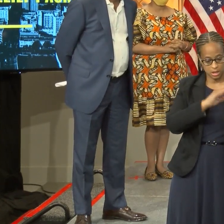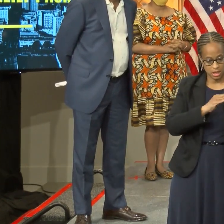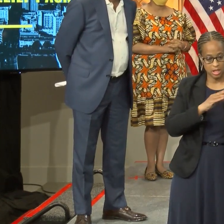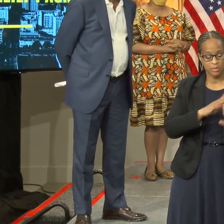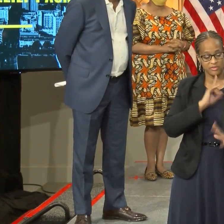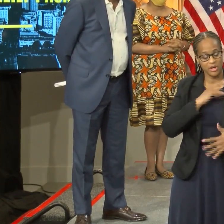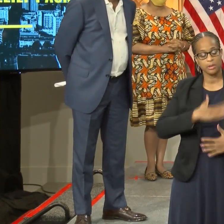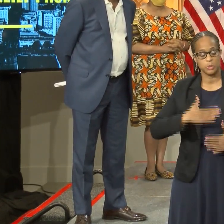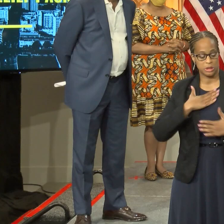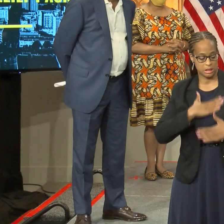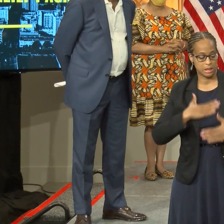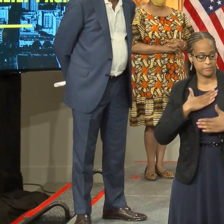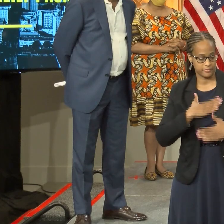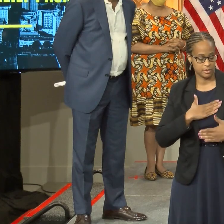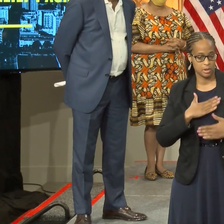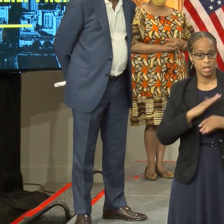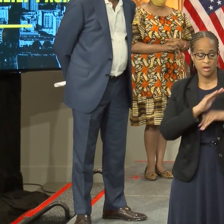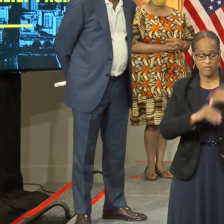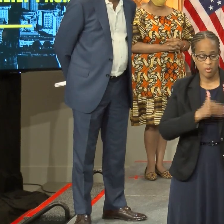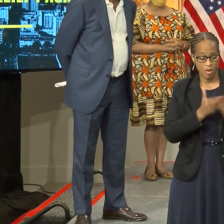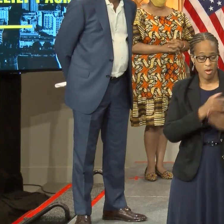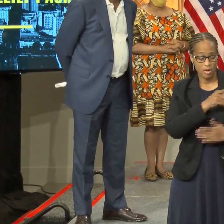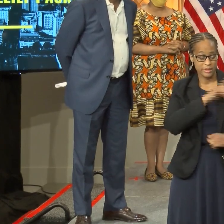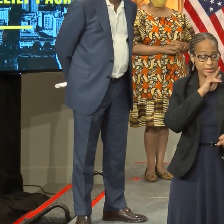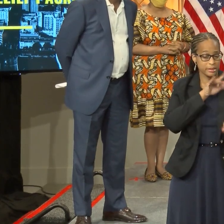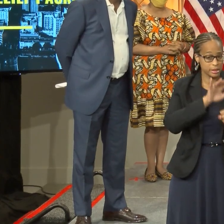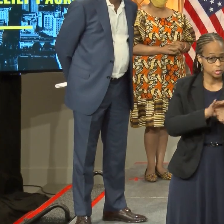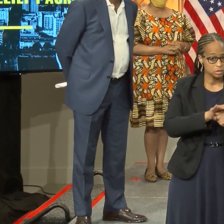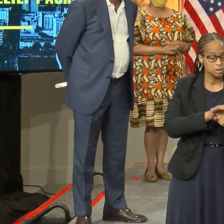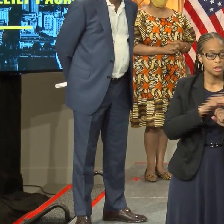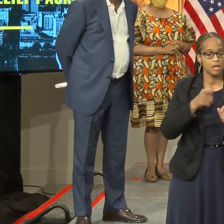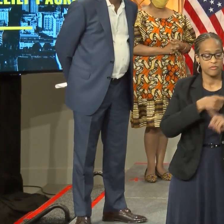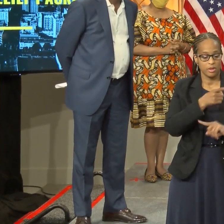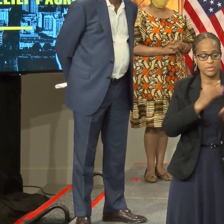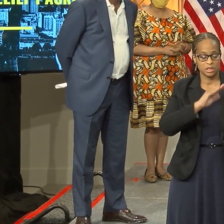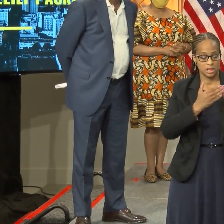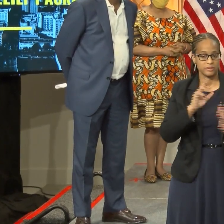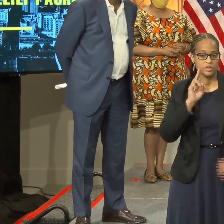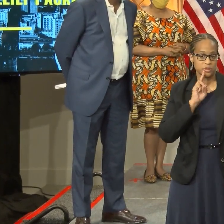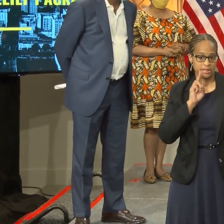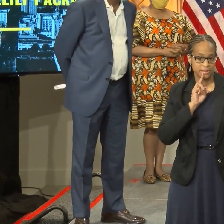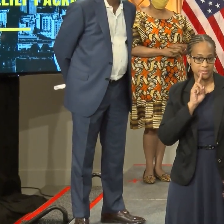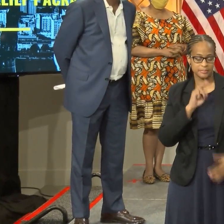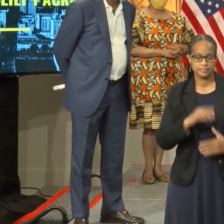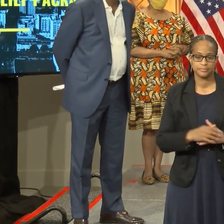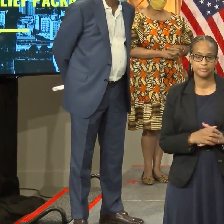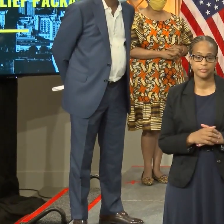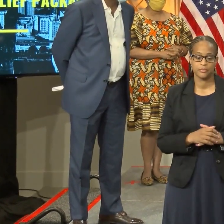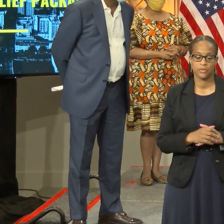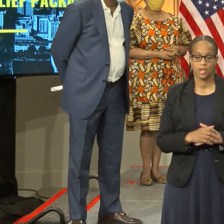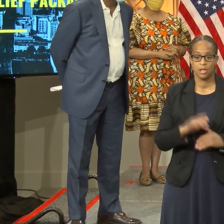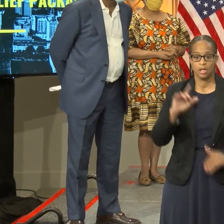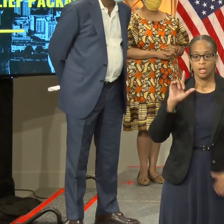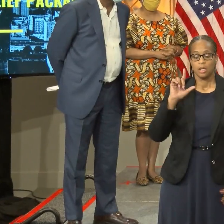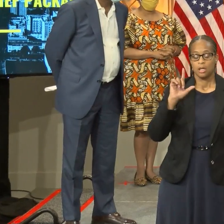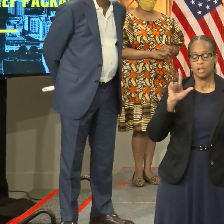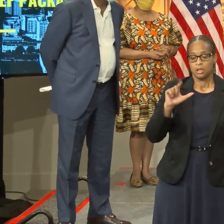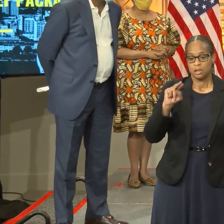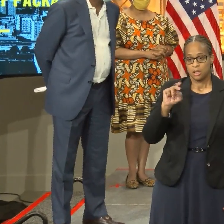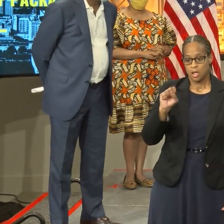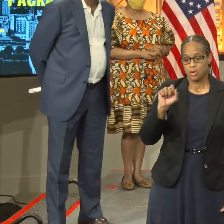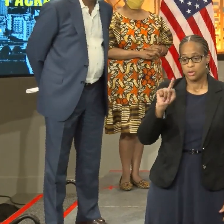we're very appreciative for all of that dedication from the city of Houston. Lone Star Legal Aid has